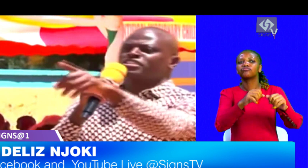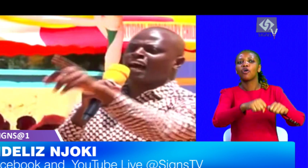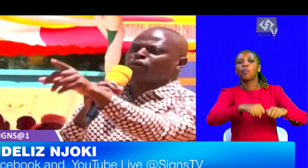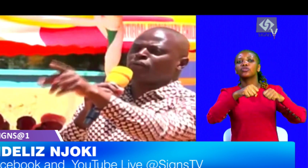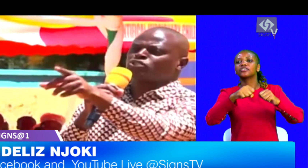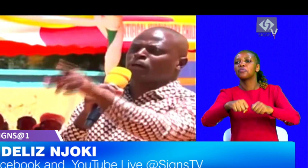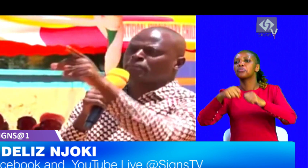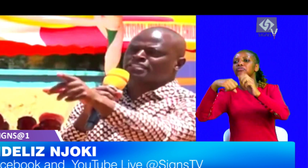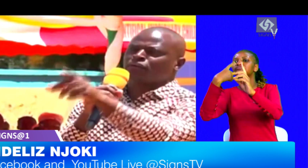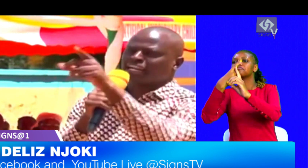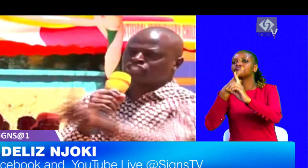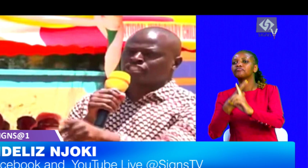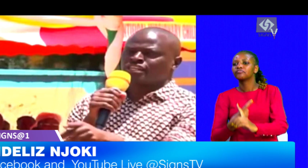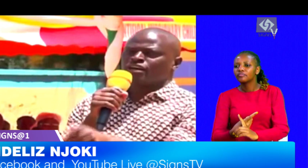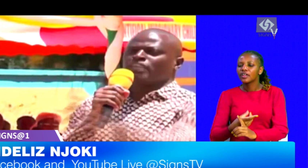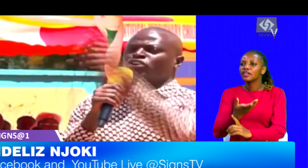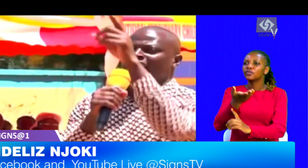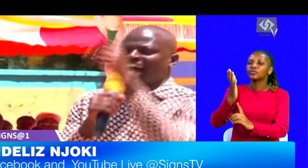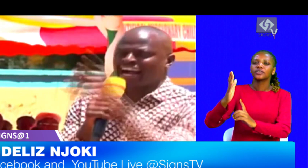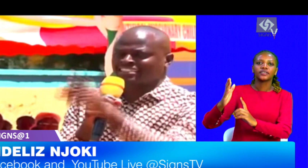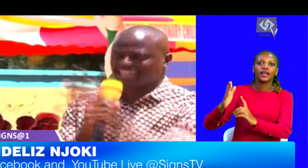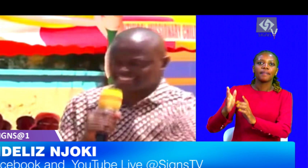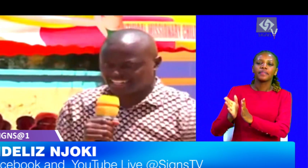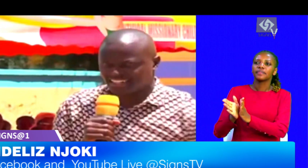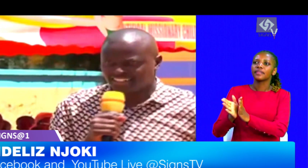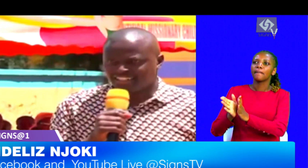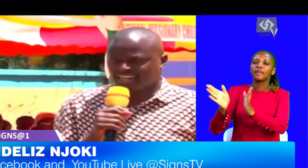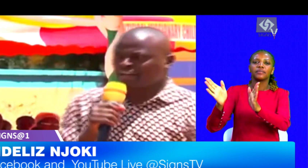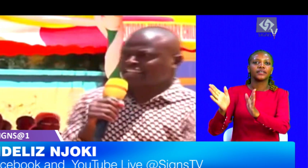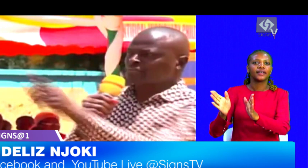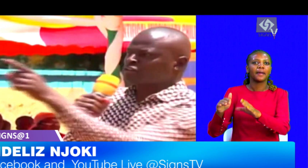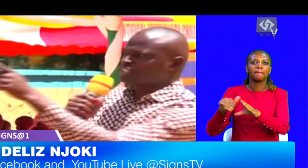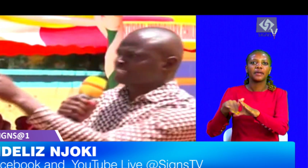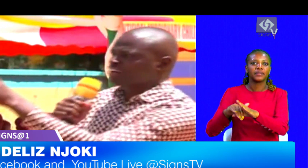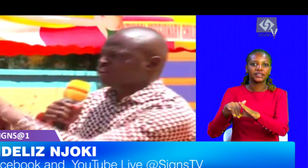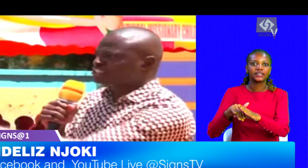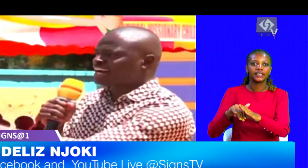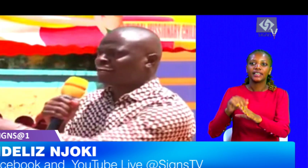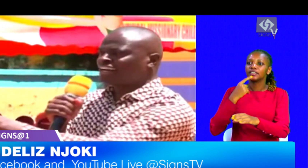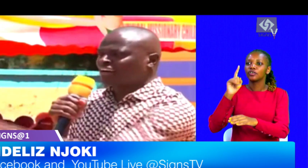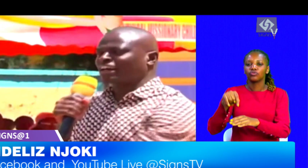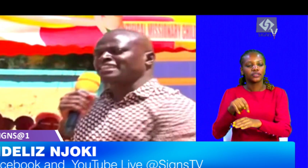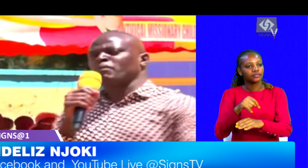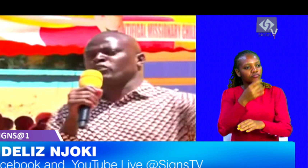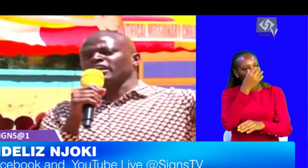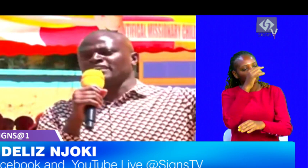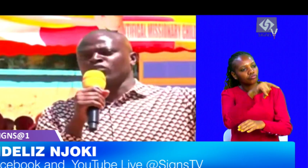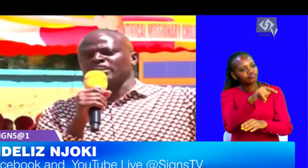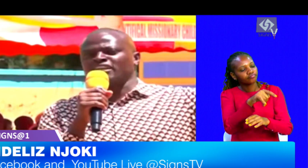wadosi hawa wetu kabisa wananchi waliongea August last year, na wakasema huyu ndiye ataongoza, na wakasema mwingine atakuwa leader